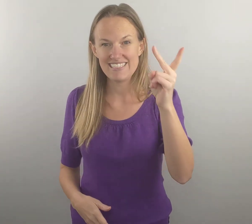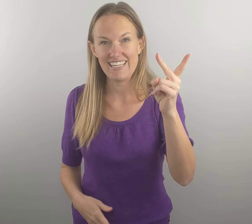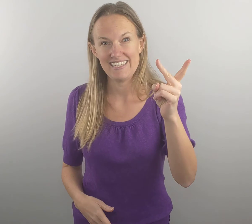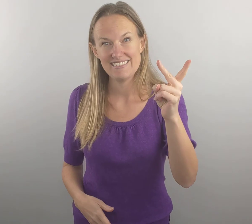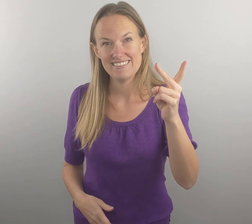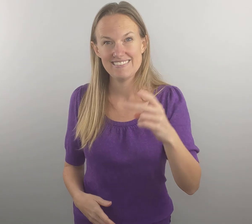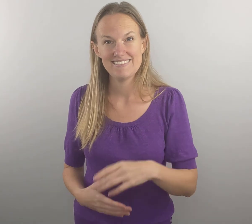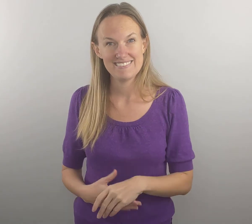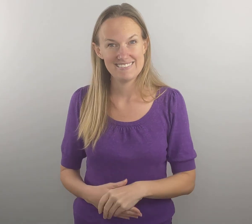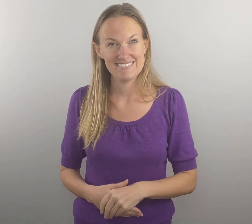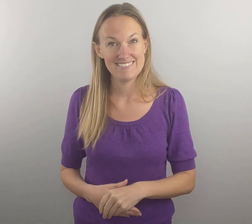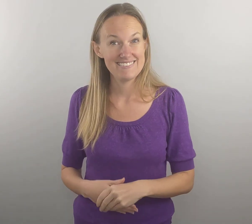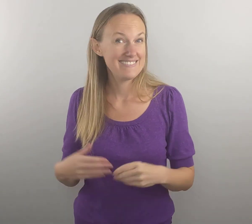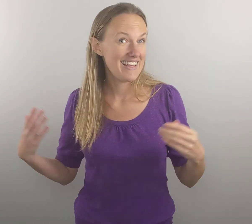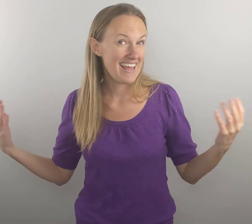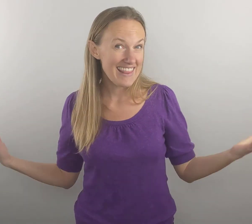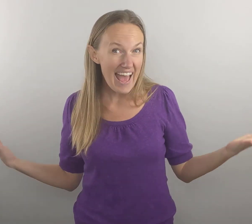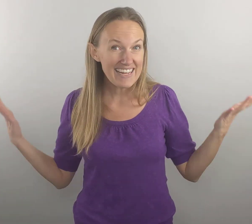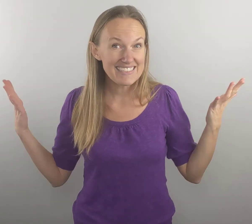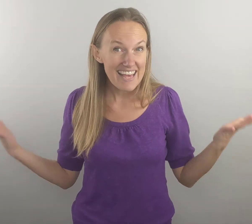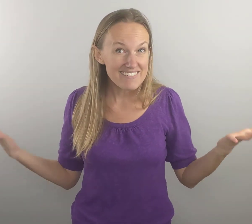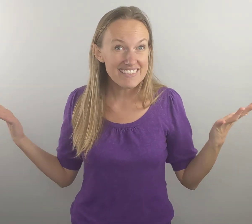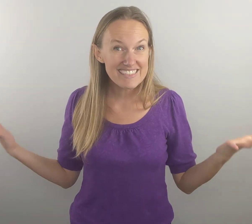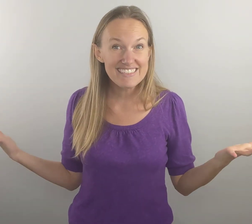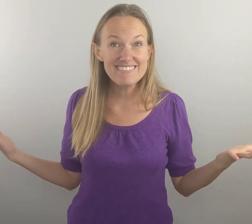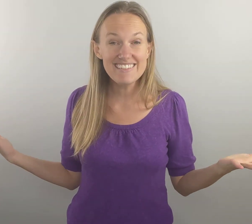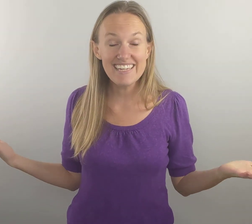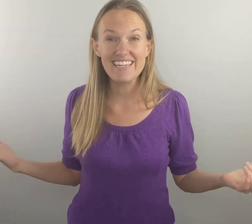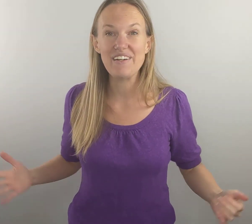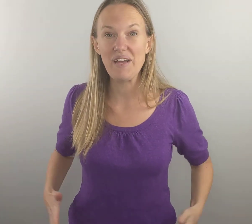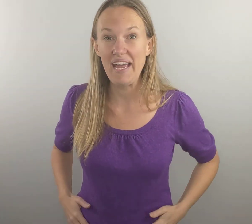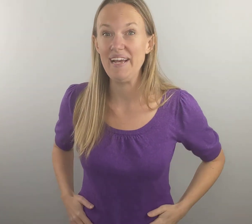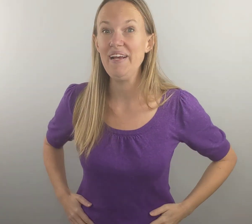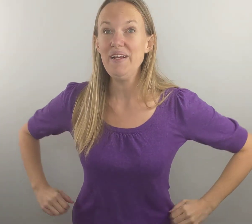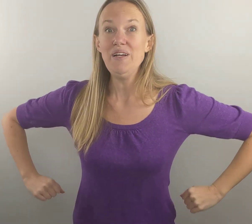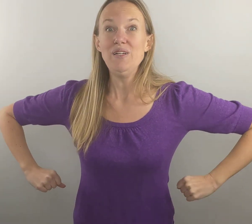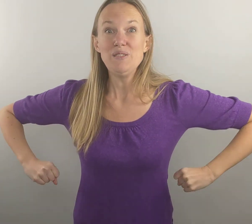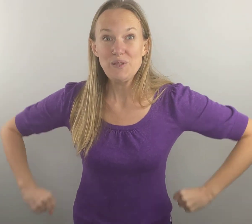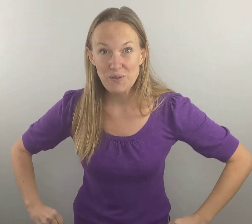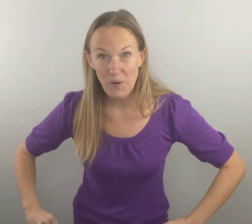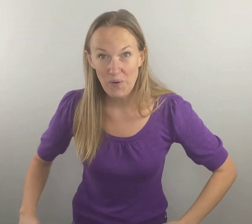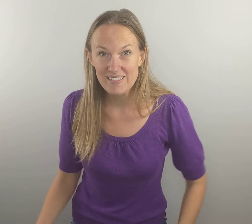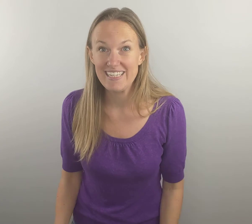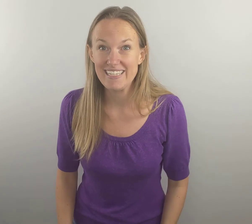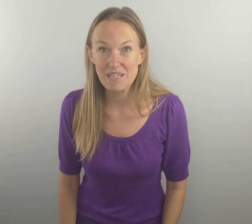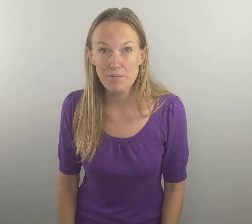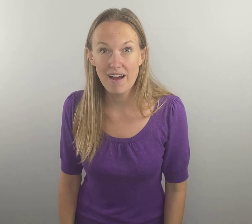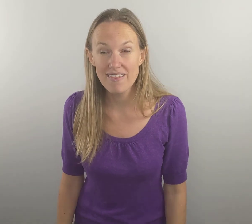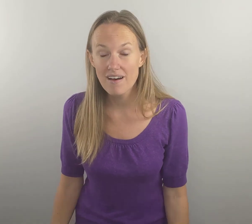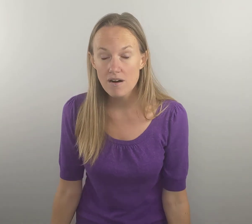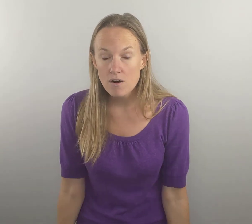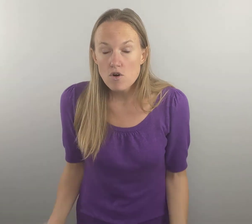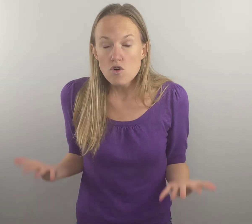see. And that is everything you need. Okay, so take a deep